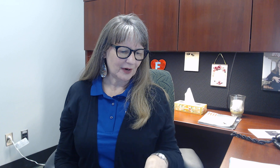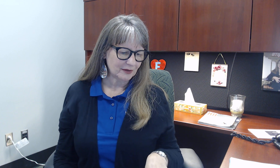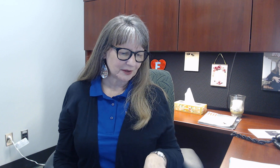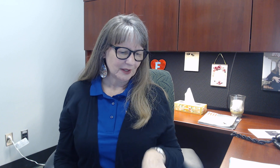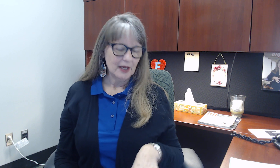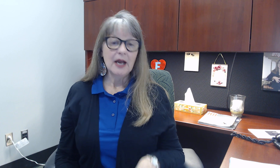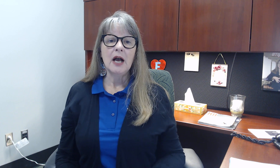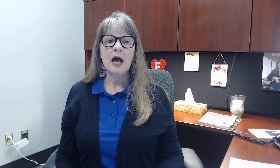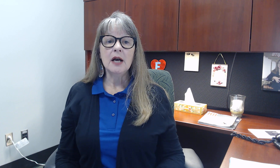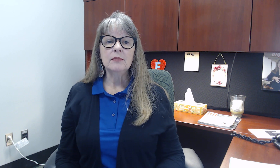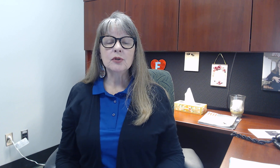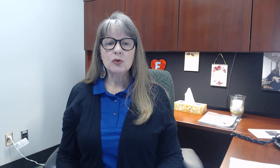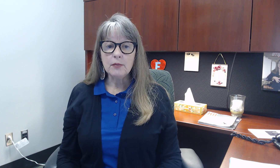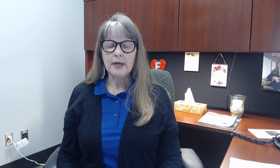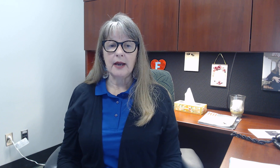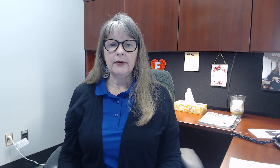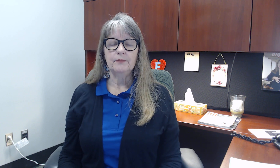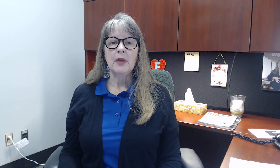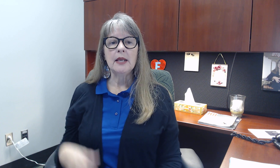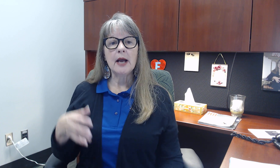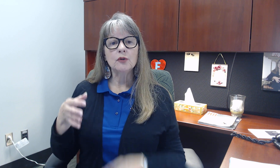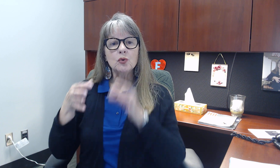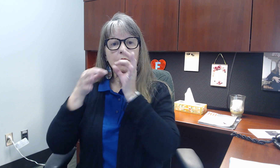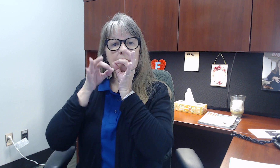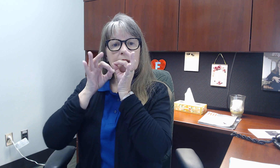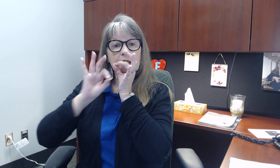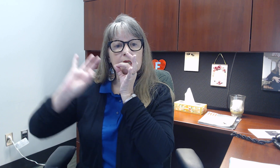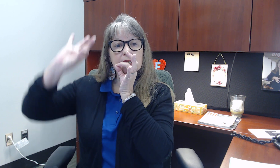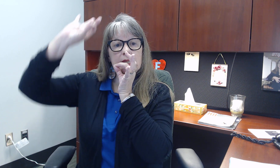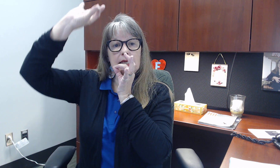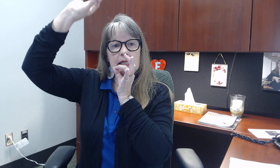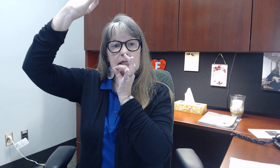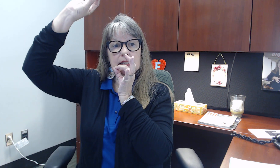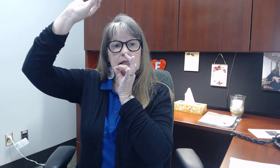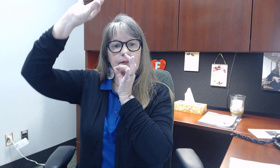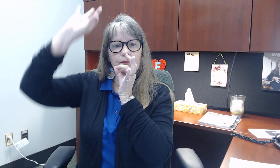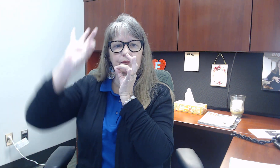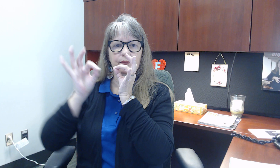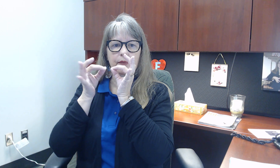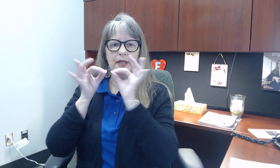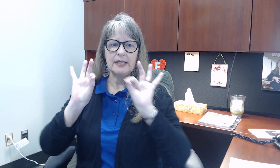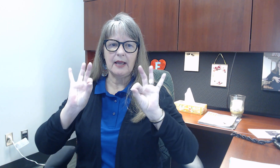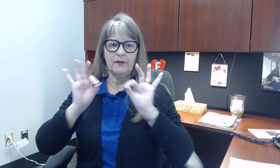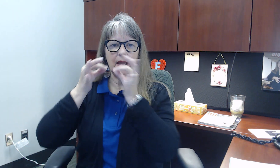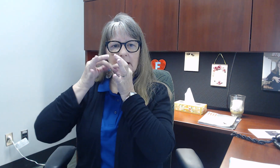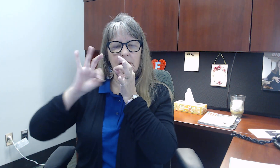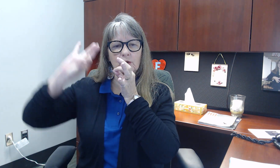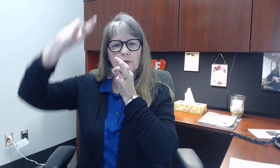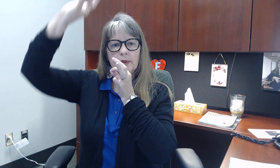freckles. Scuba diving. Now, snorkeling is this. That's the F hand in your building.